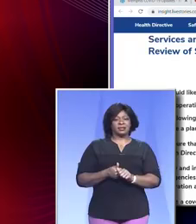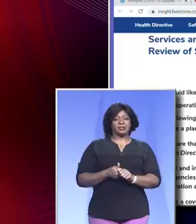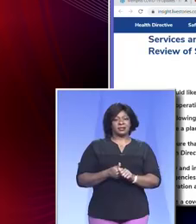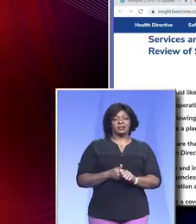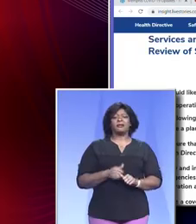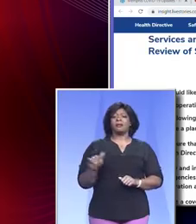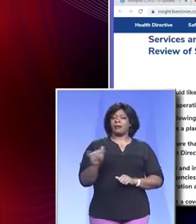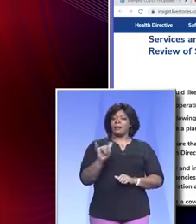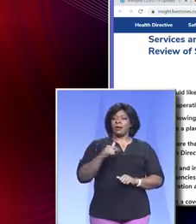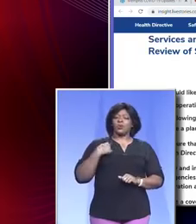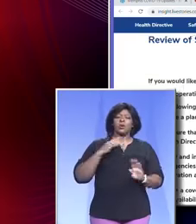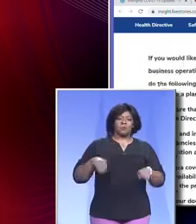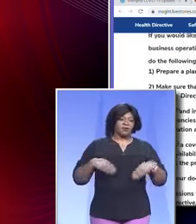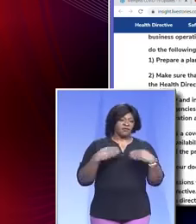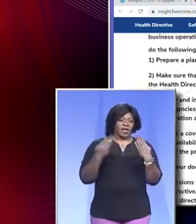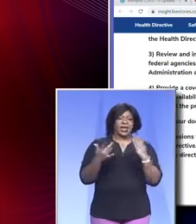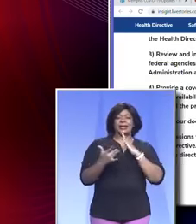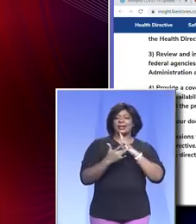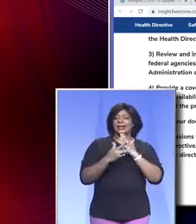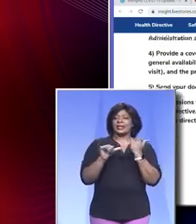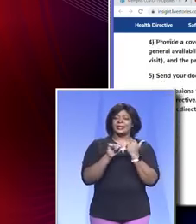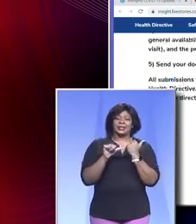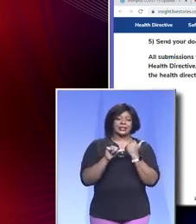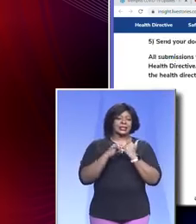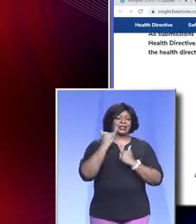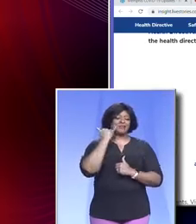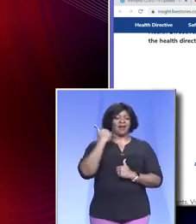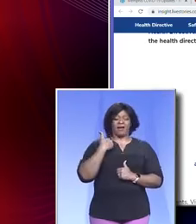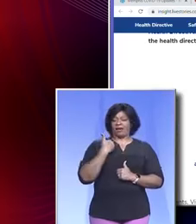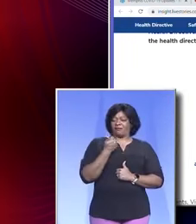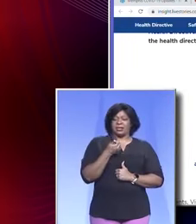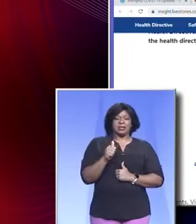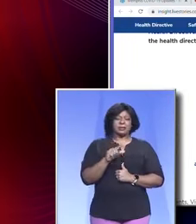We also provide technical assistance if you have some